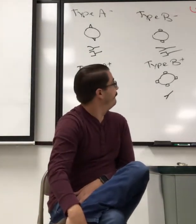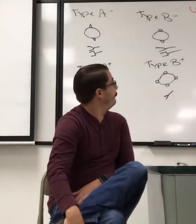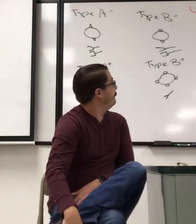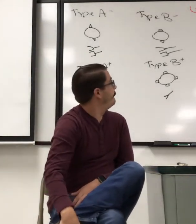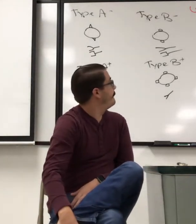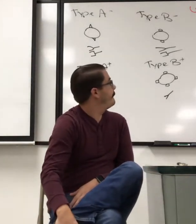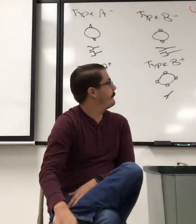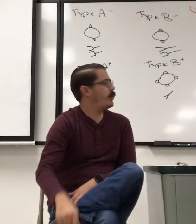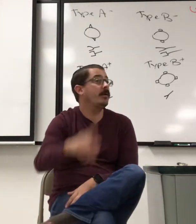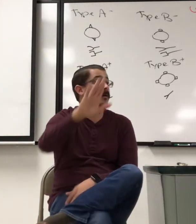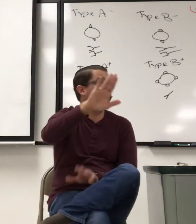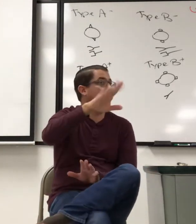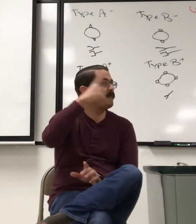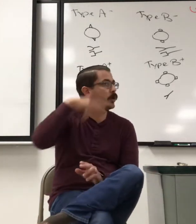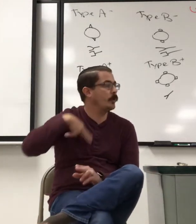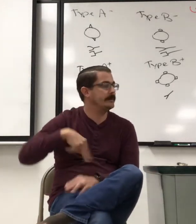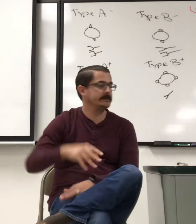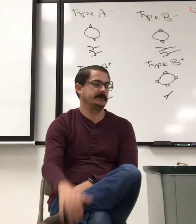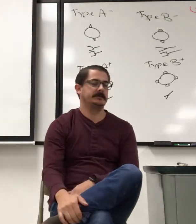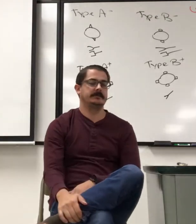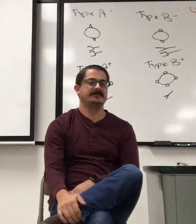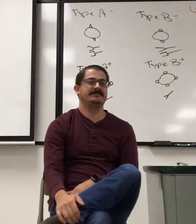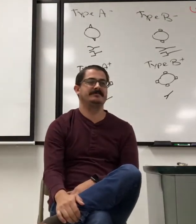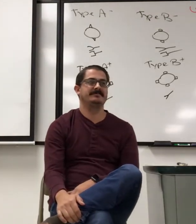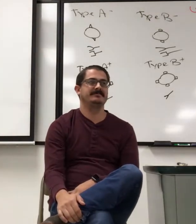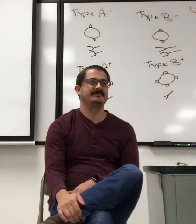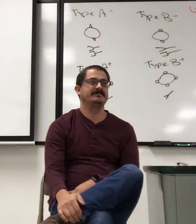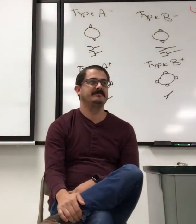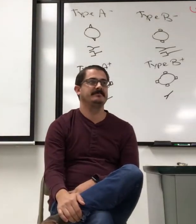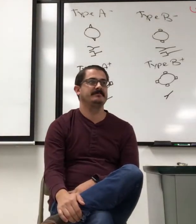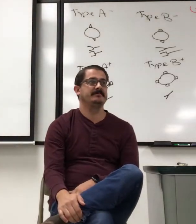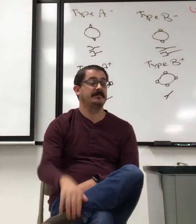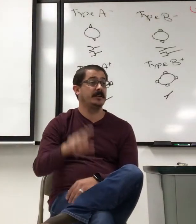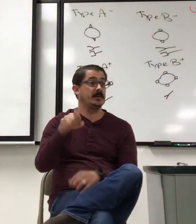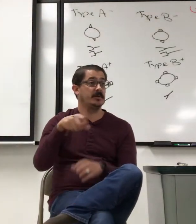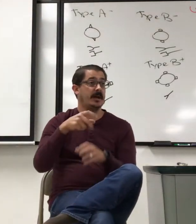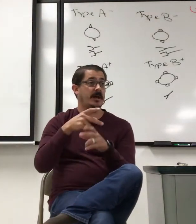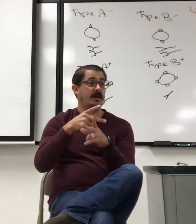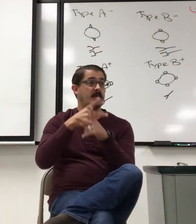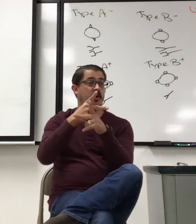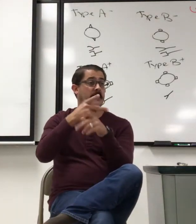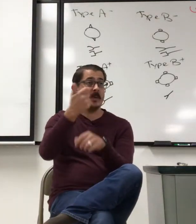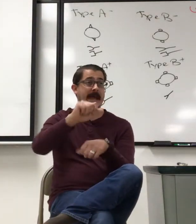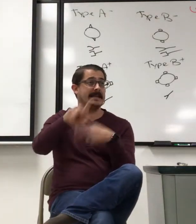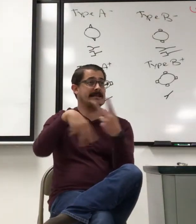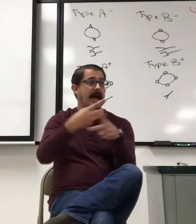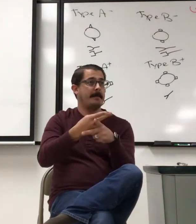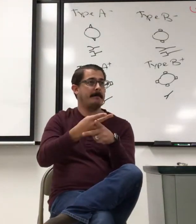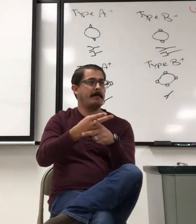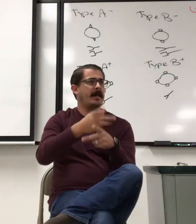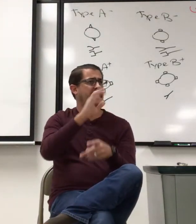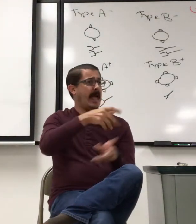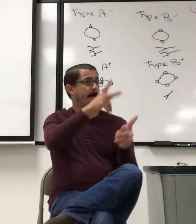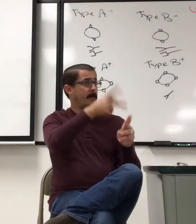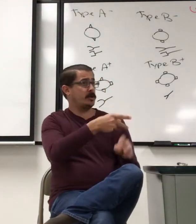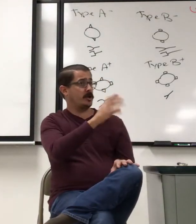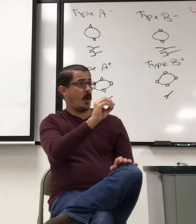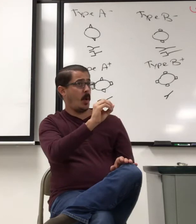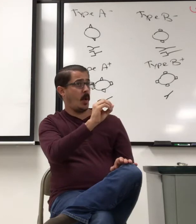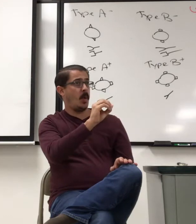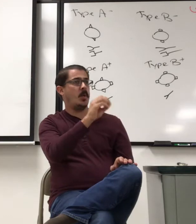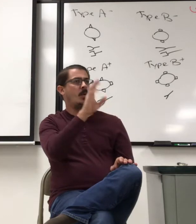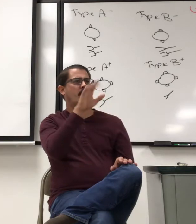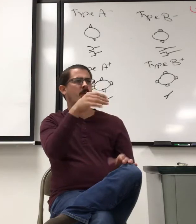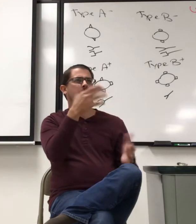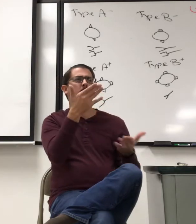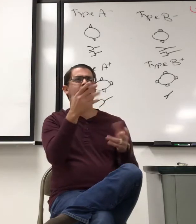Well, amongst humans, okay? You can donate to any type. Now, what makes this person a good donor? What do you